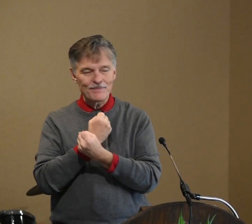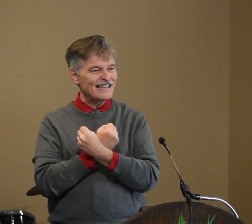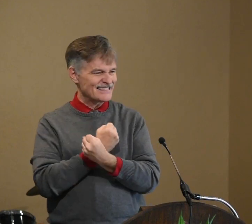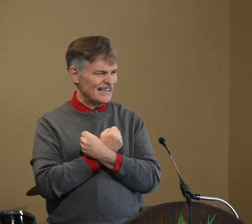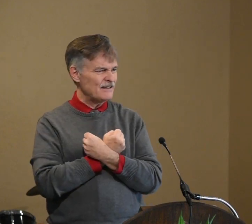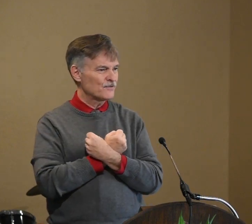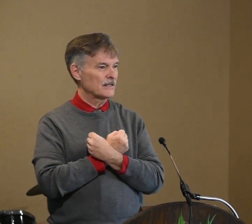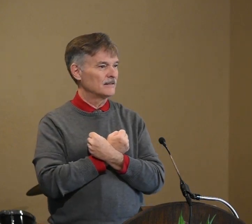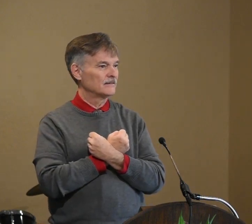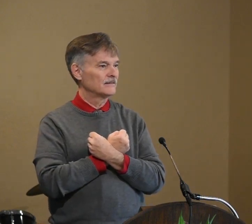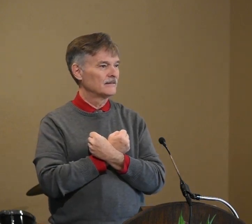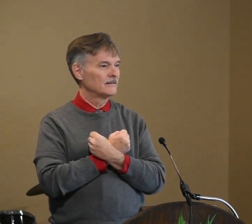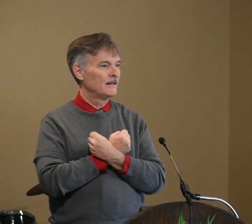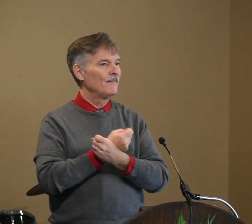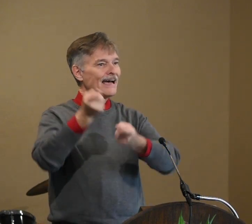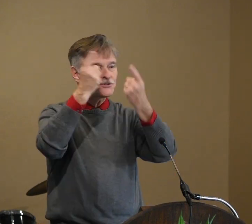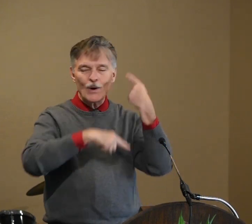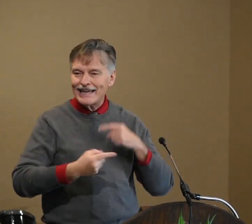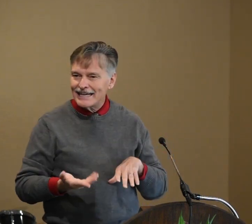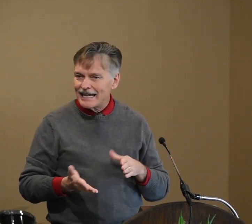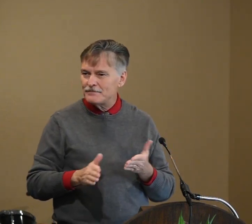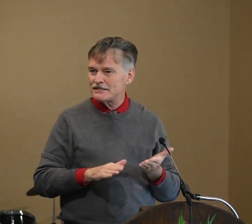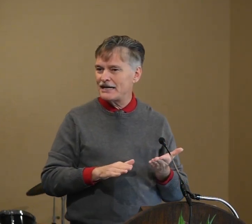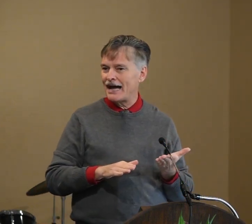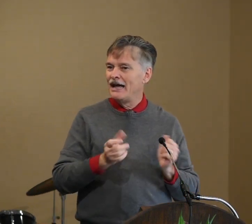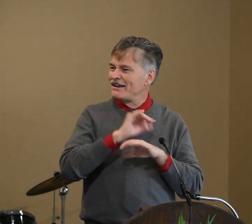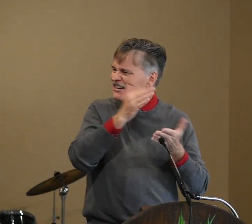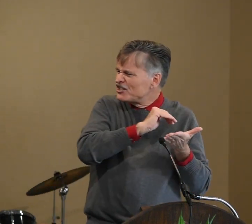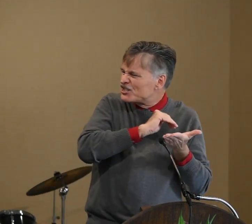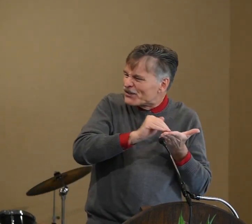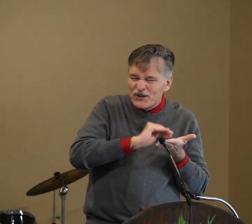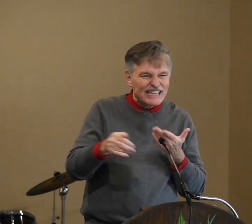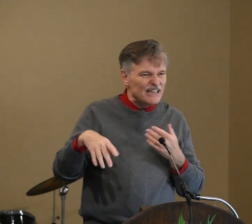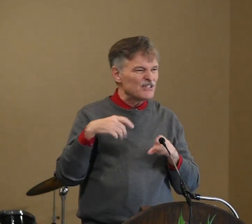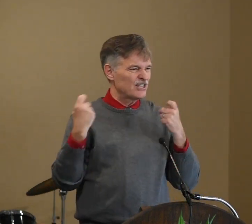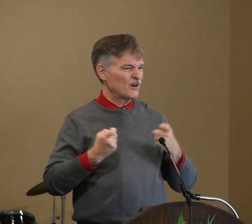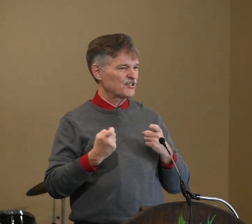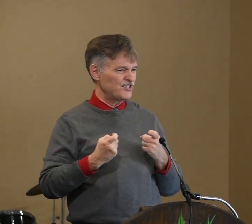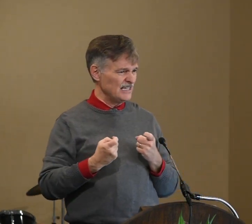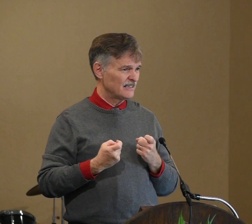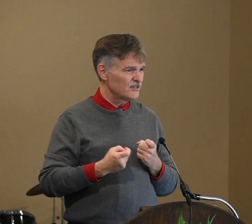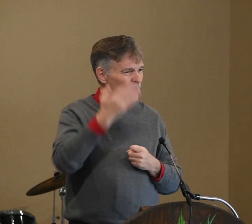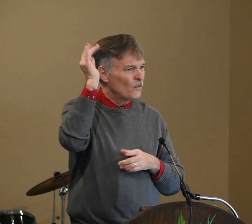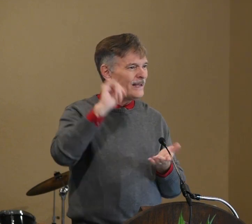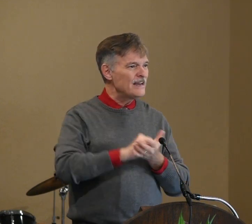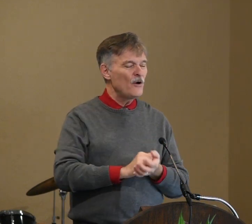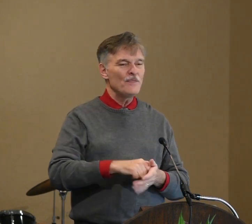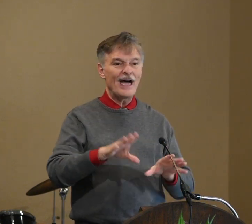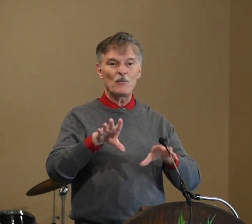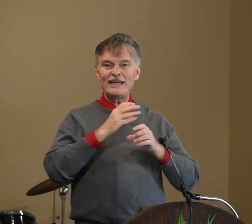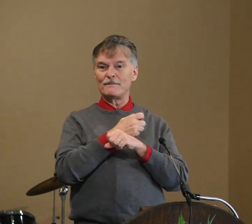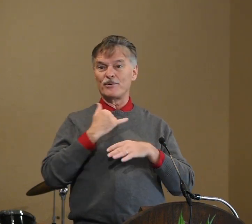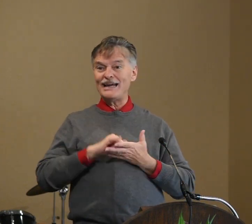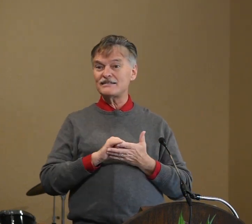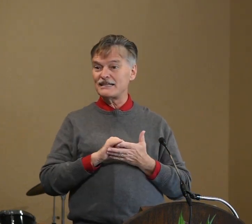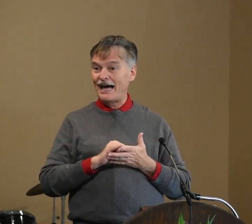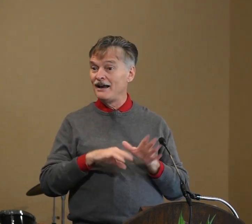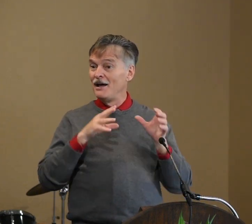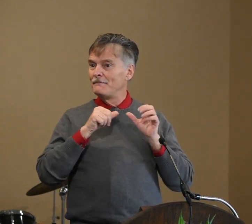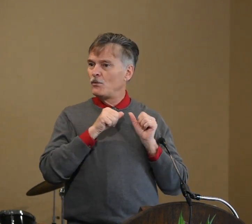that slavery. That's why he came to die. Not just to forgive us of our sins. We know that. We embrace that. But we